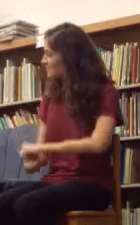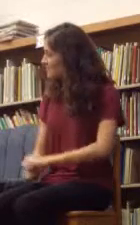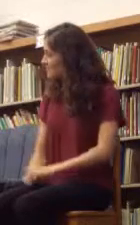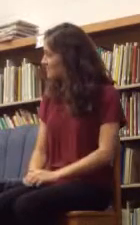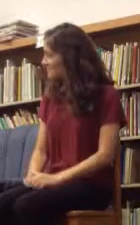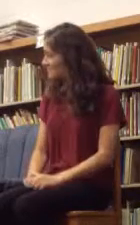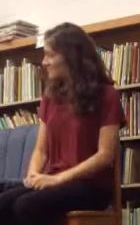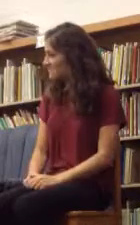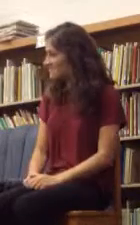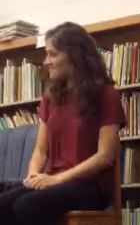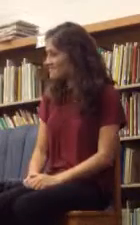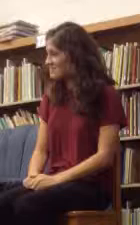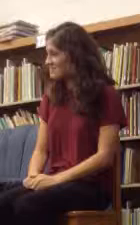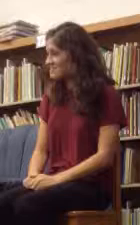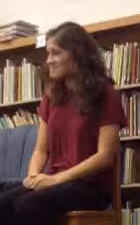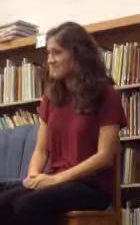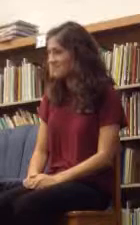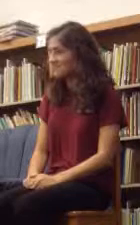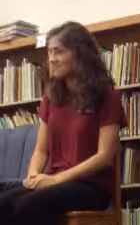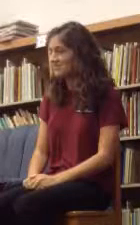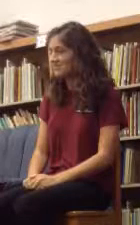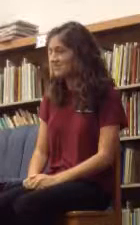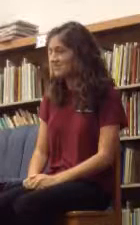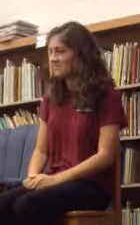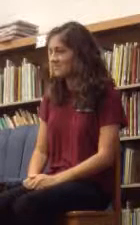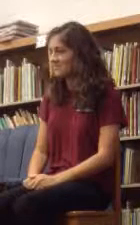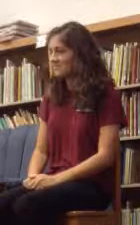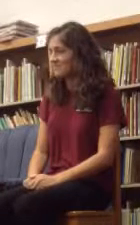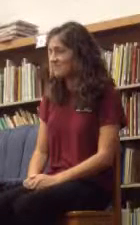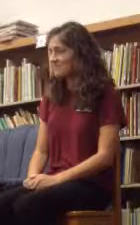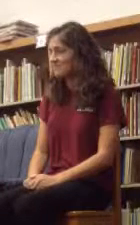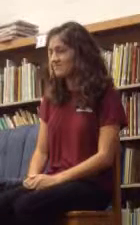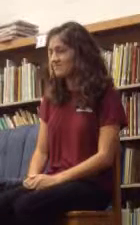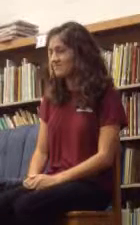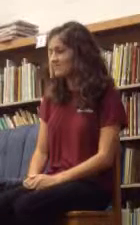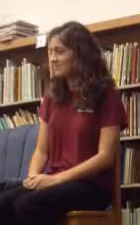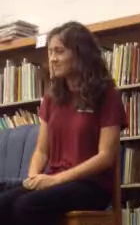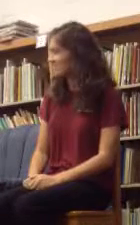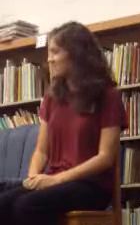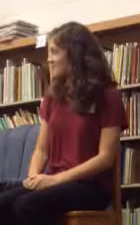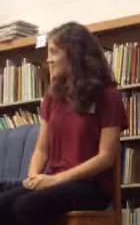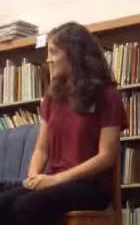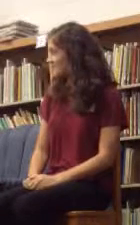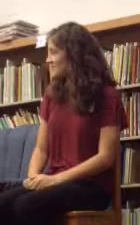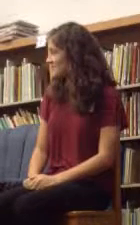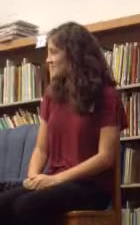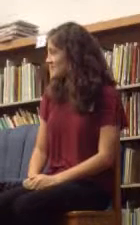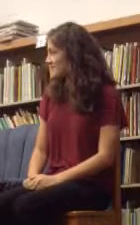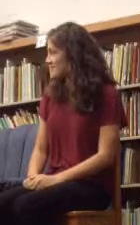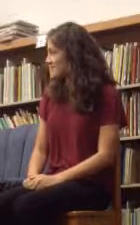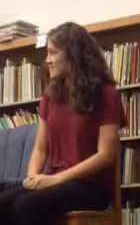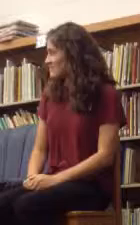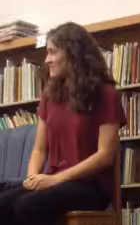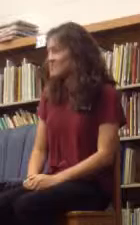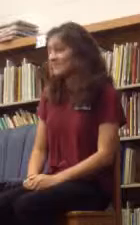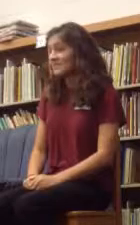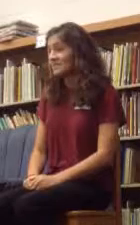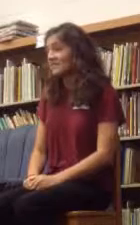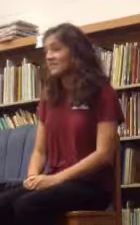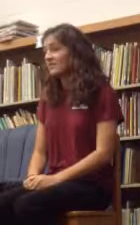Not a bridge. Sit all the way down. Did you need me, Alex?